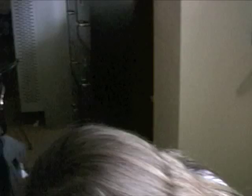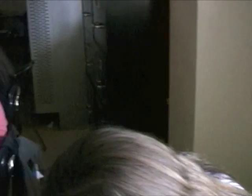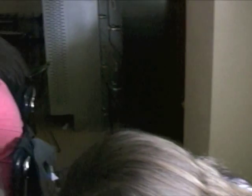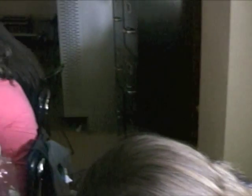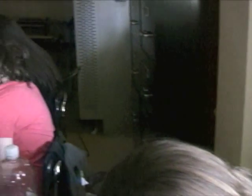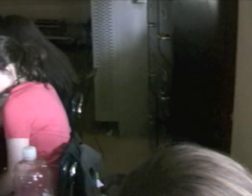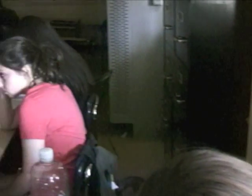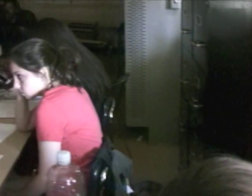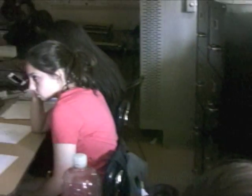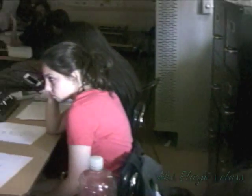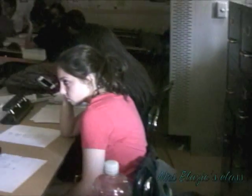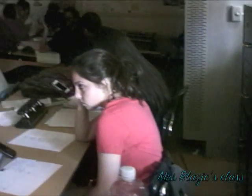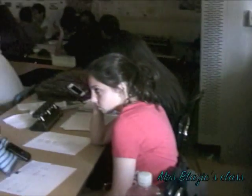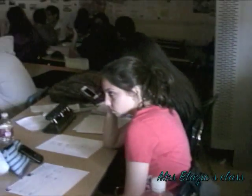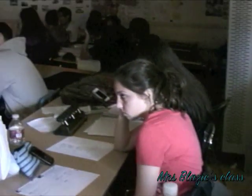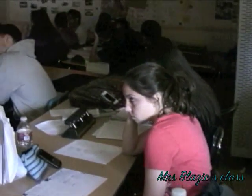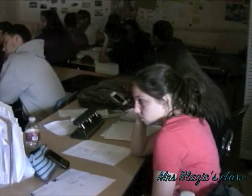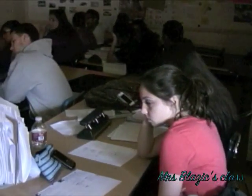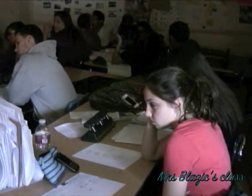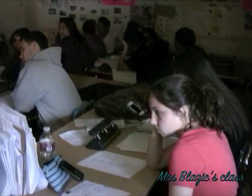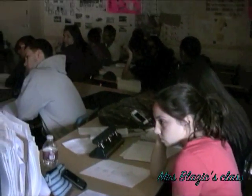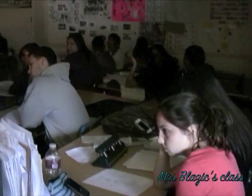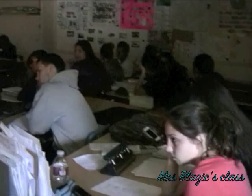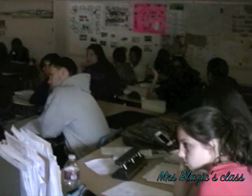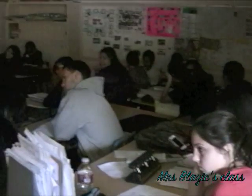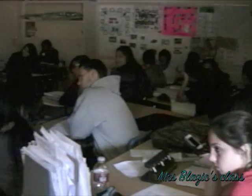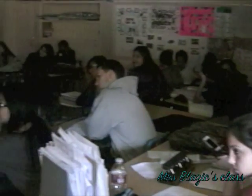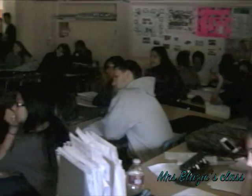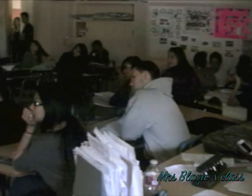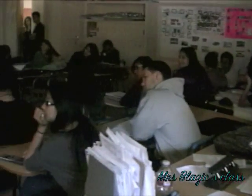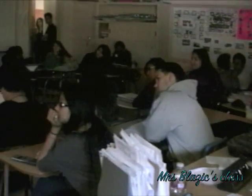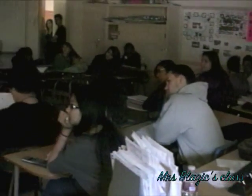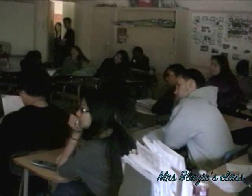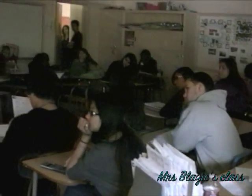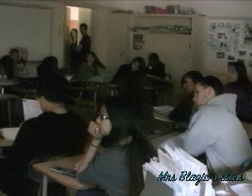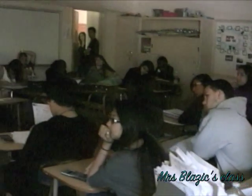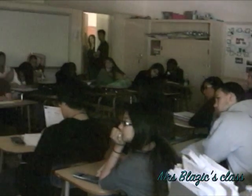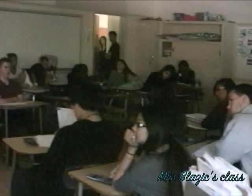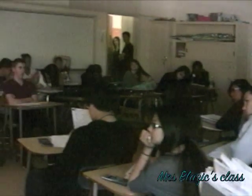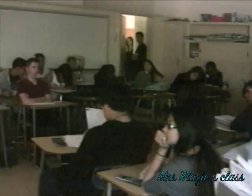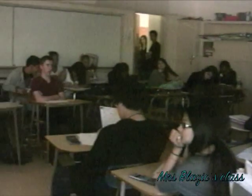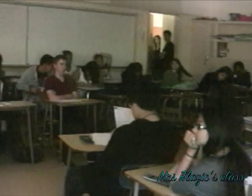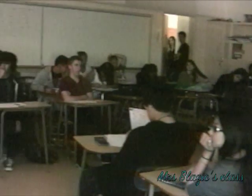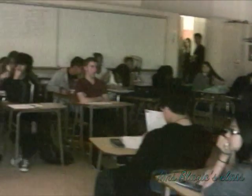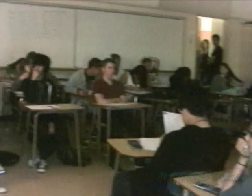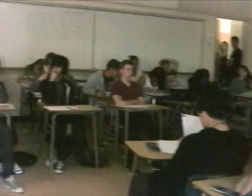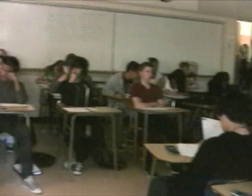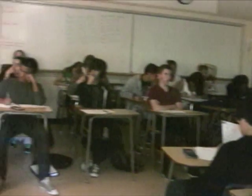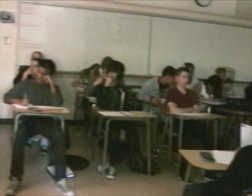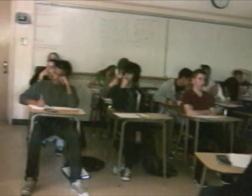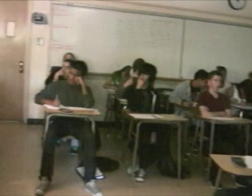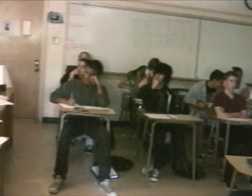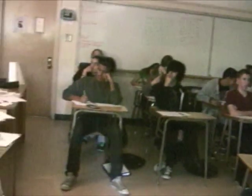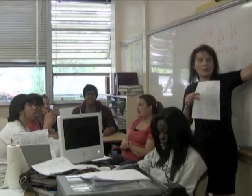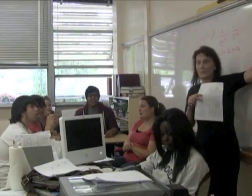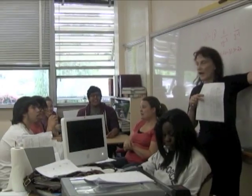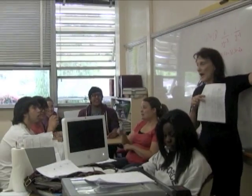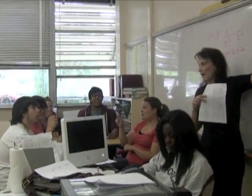Let's go. Make no excuses now. I'm talking here and now. I'm talking here and now. High